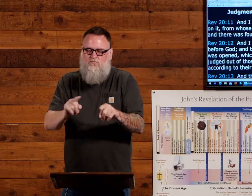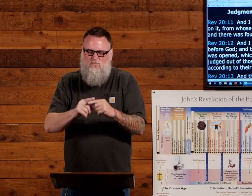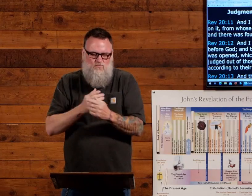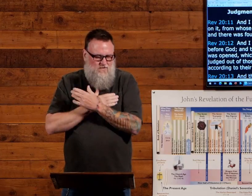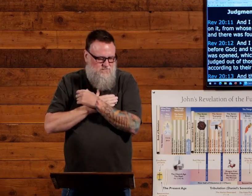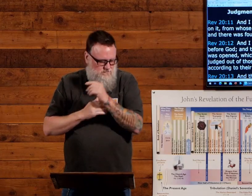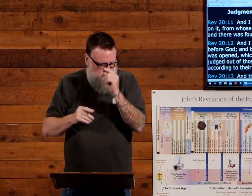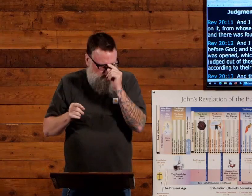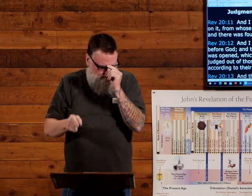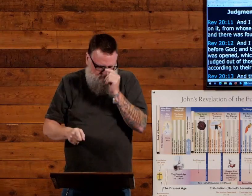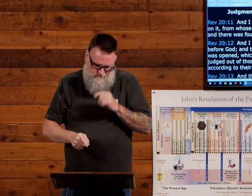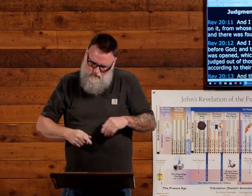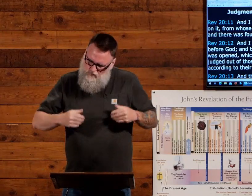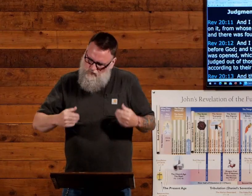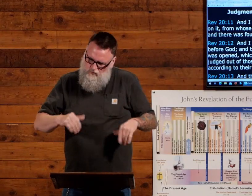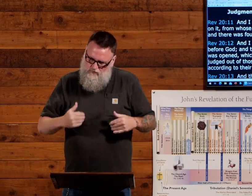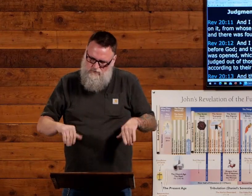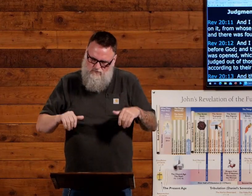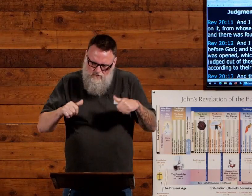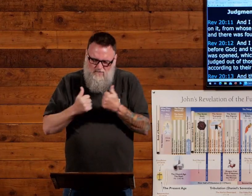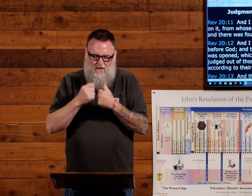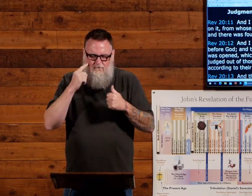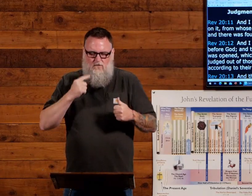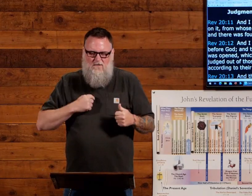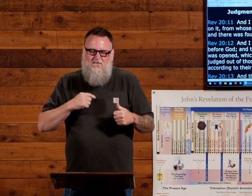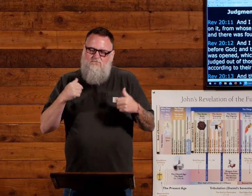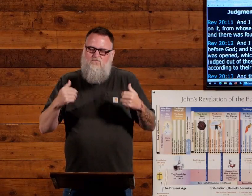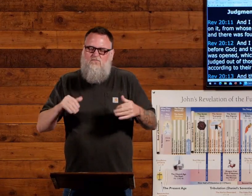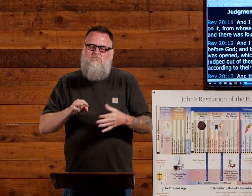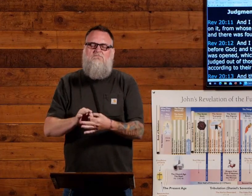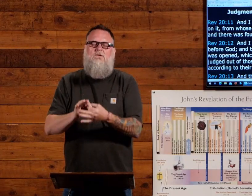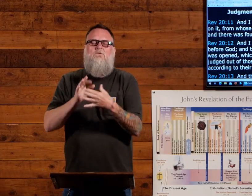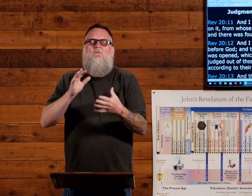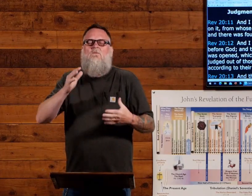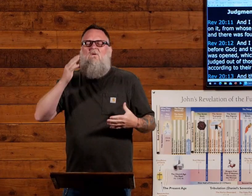Buried my brother this week. It's been a challenge for me.